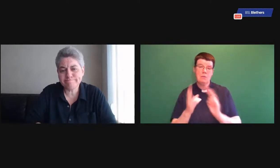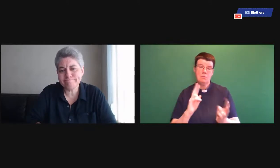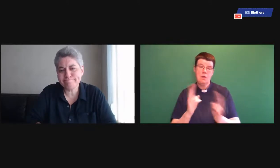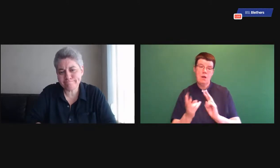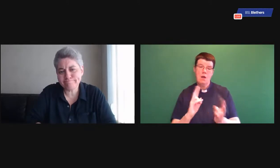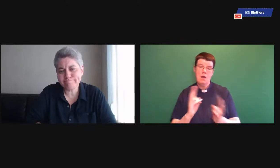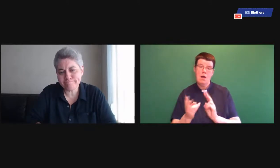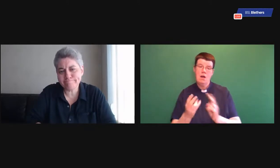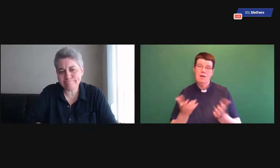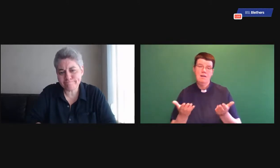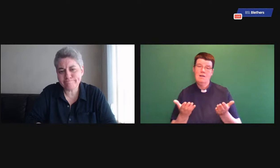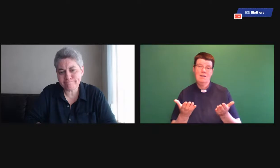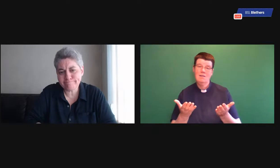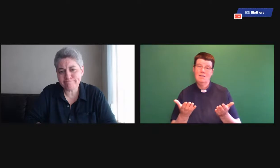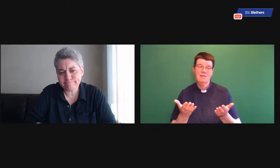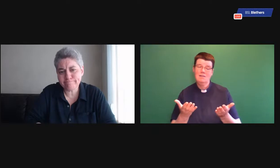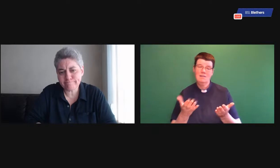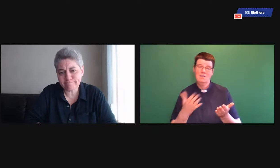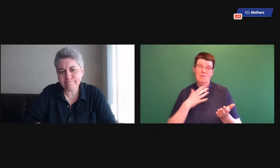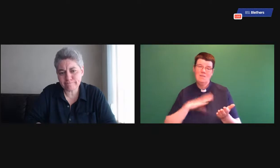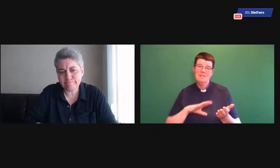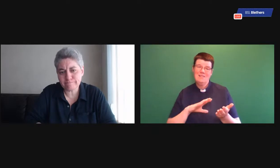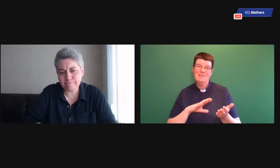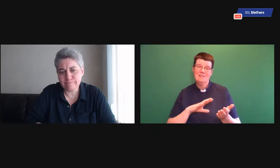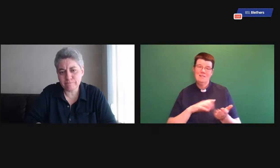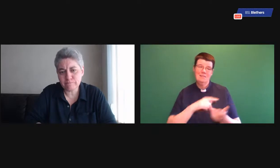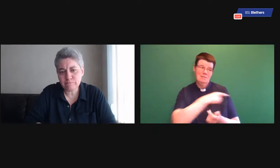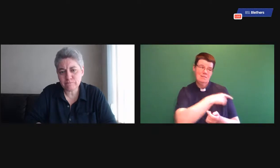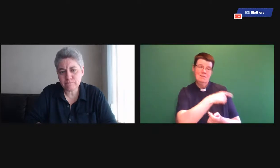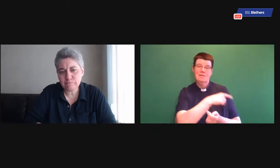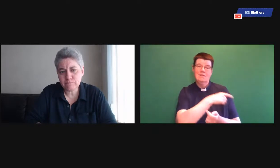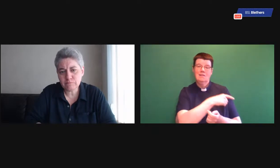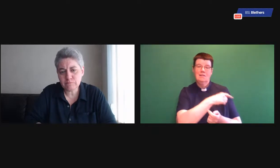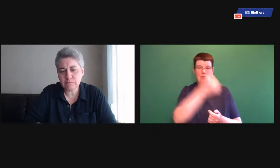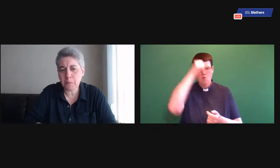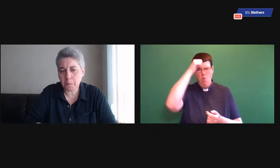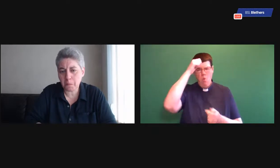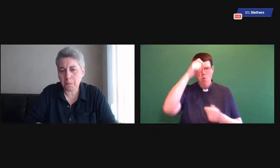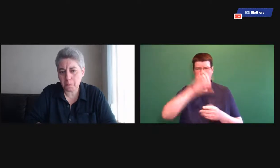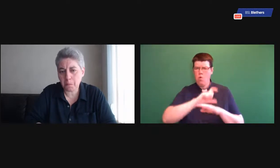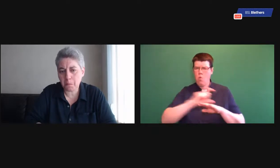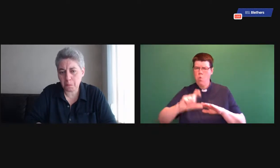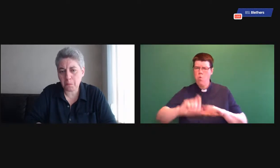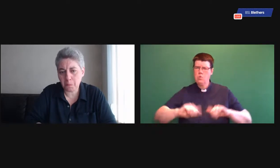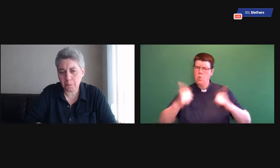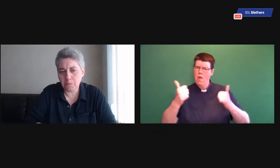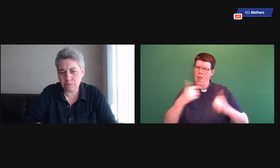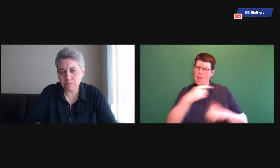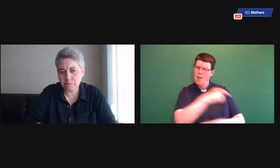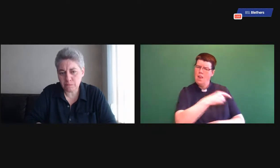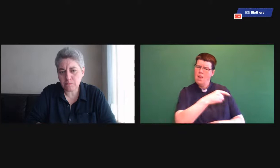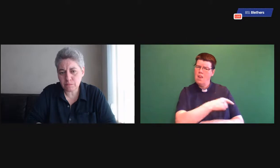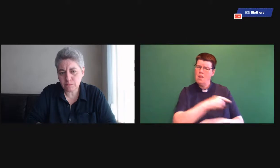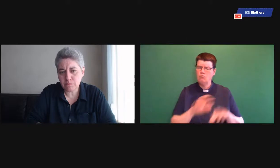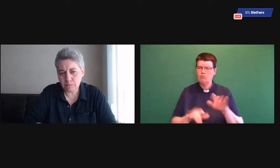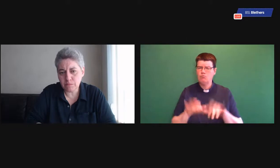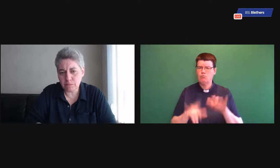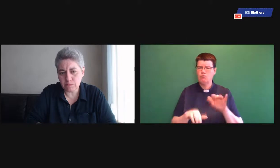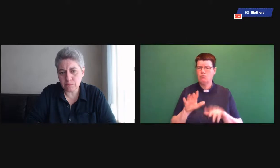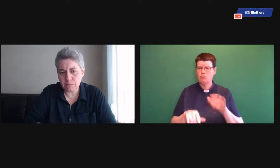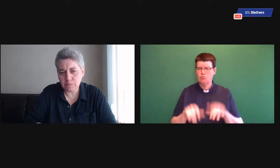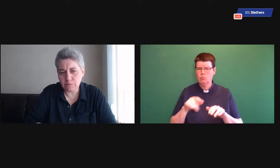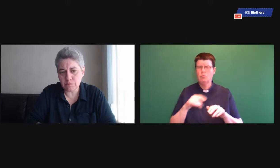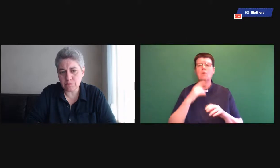I needed the note taker because, as you know, Afro, how can you watch something and take notes at the same time? As soon as I move my eyes,